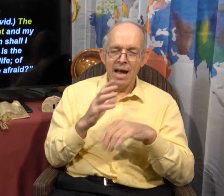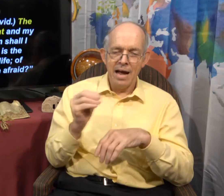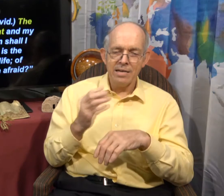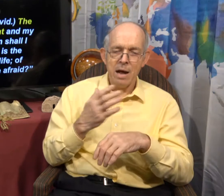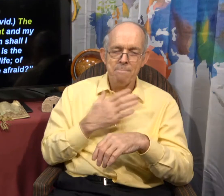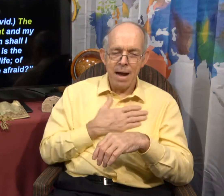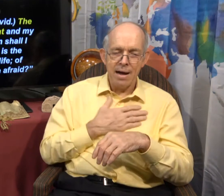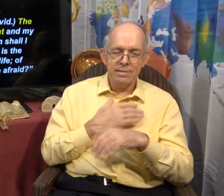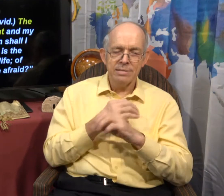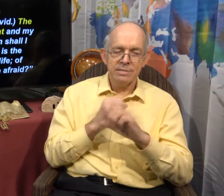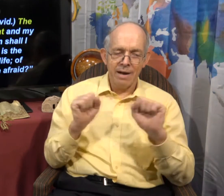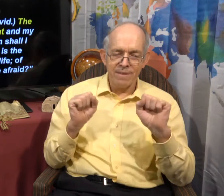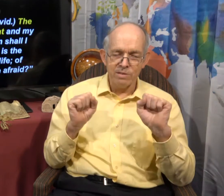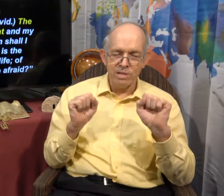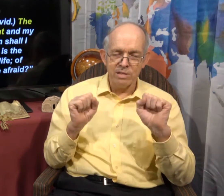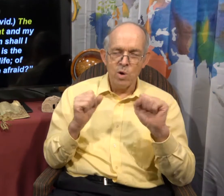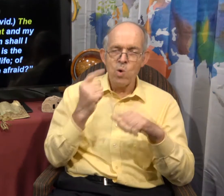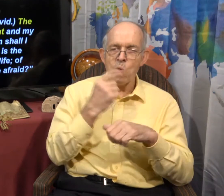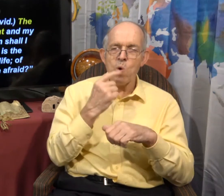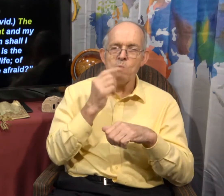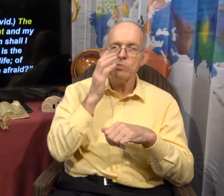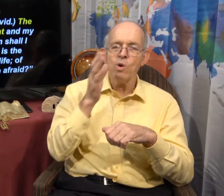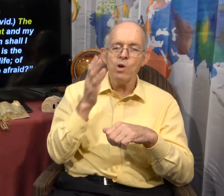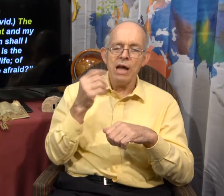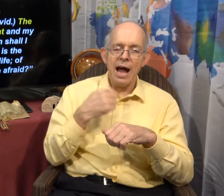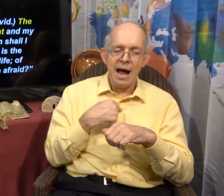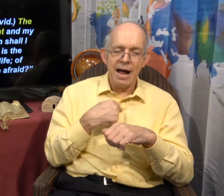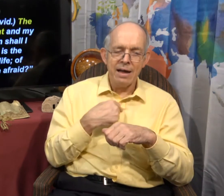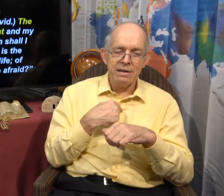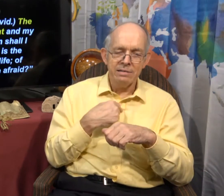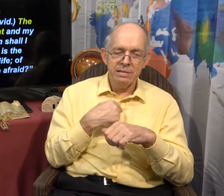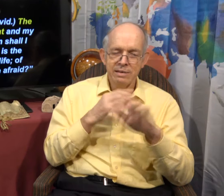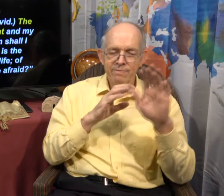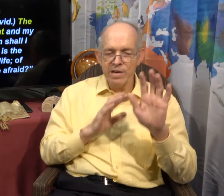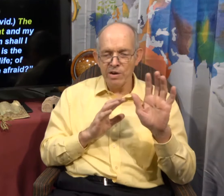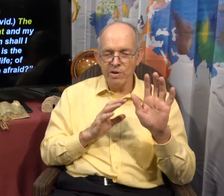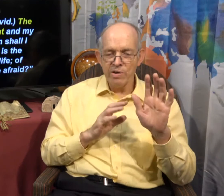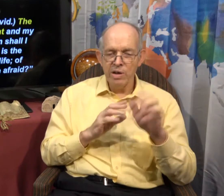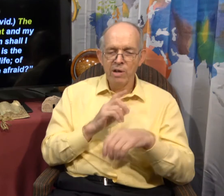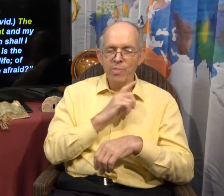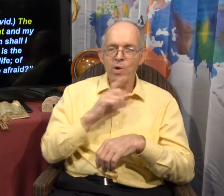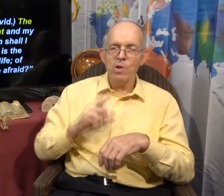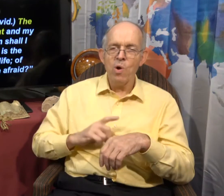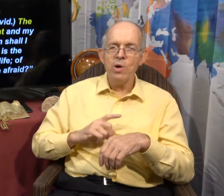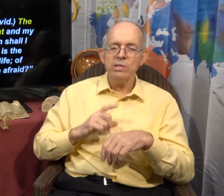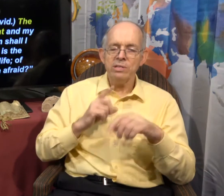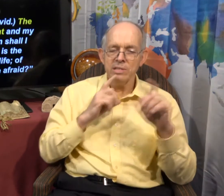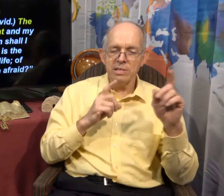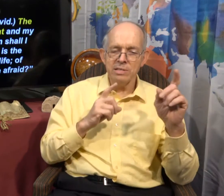and my salvation. Whom should I fear? The Lord is